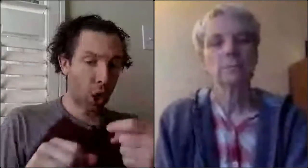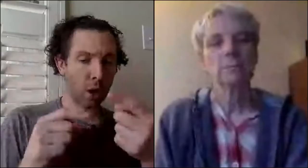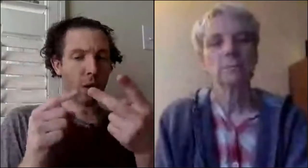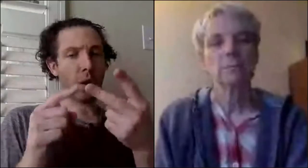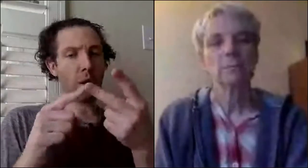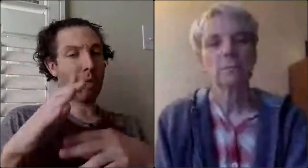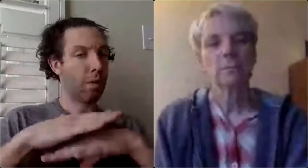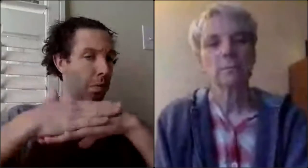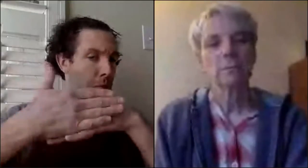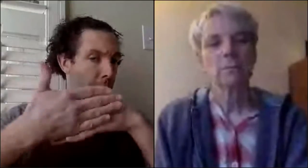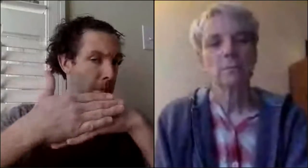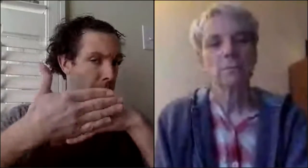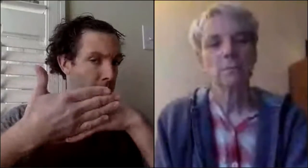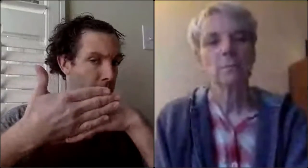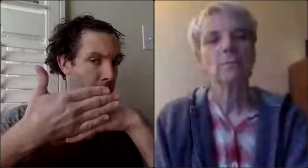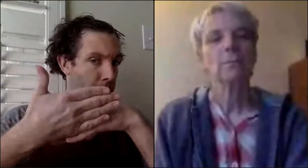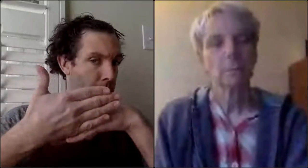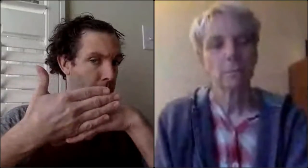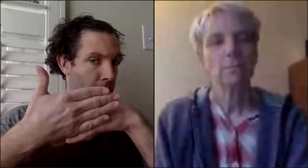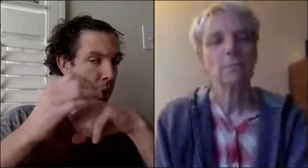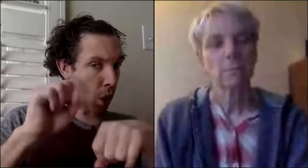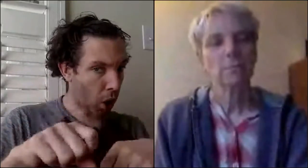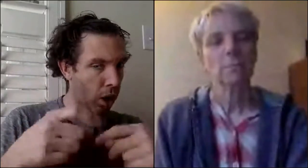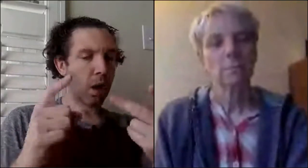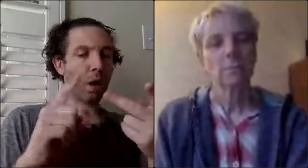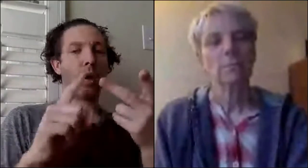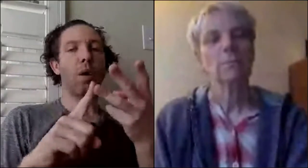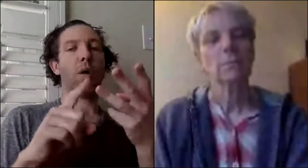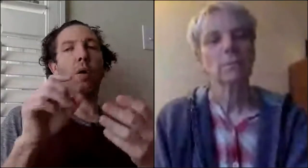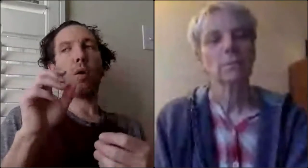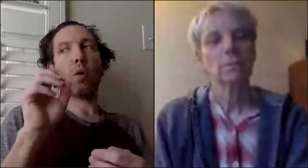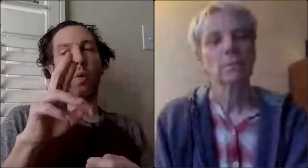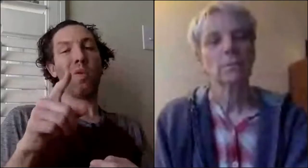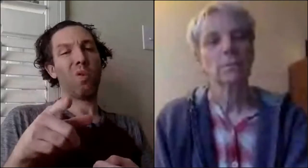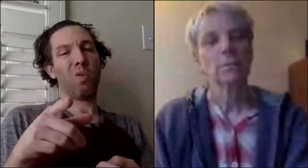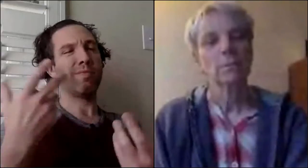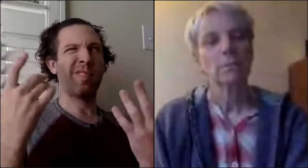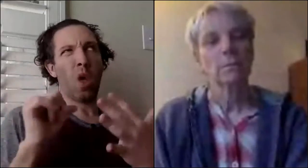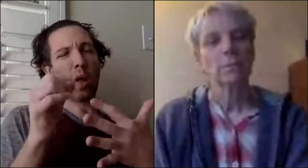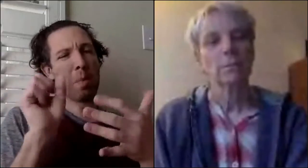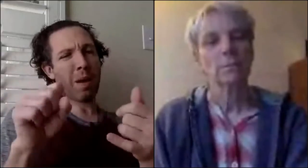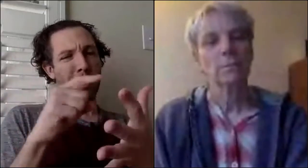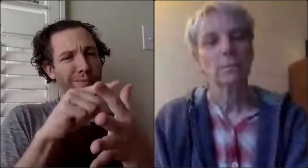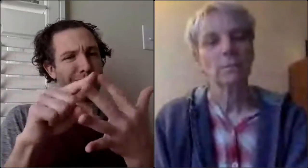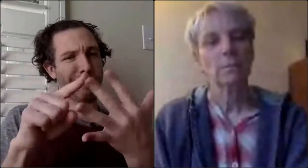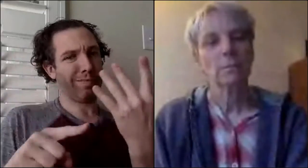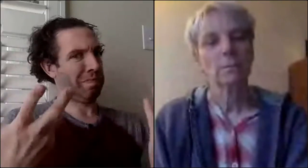stage managers. You have to have multiple stage managers, one for each room. They mentioned this in their demo that that's what you do.